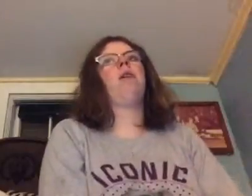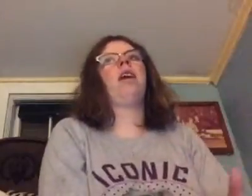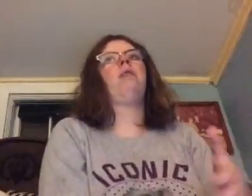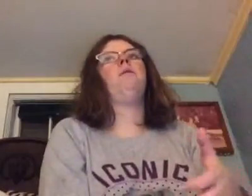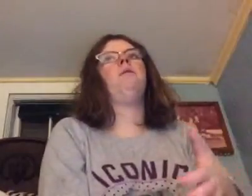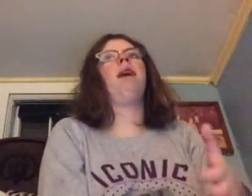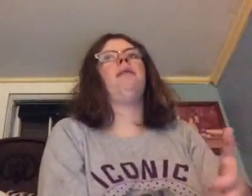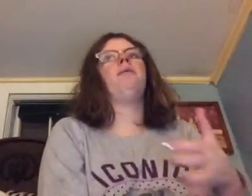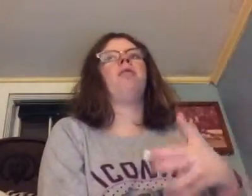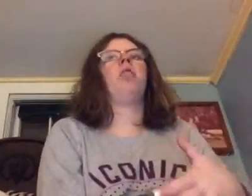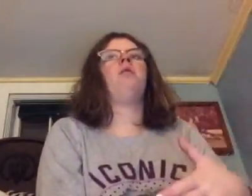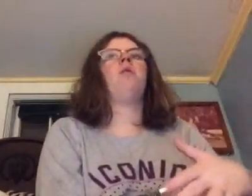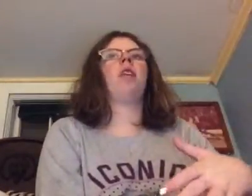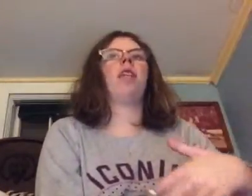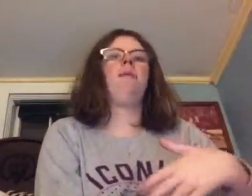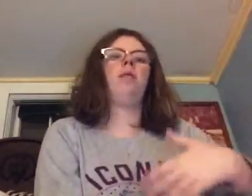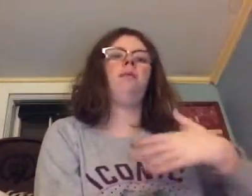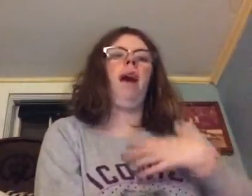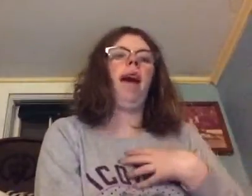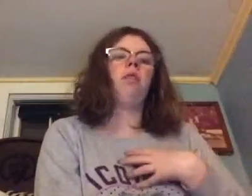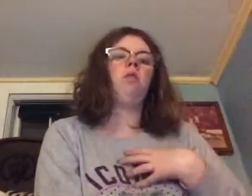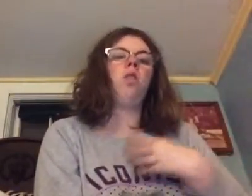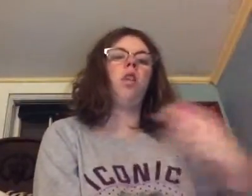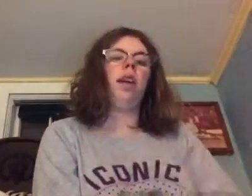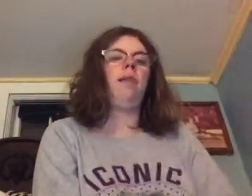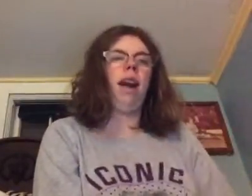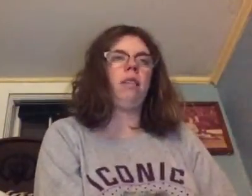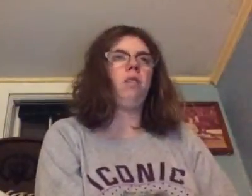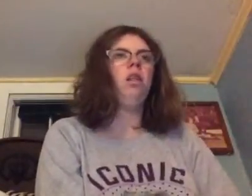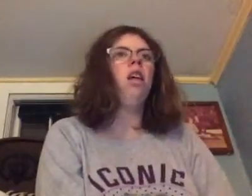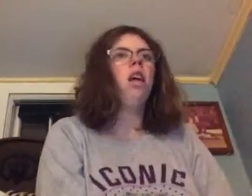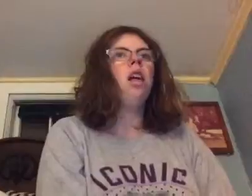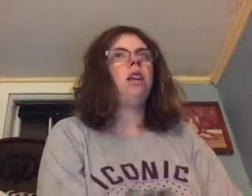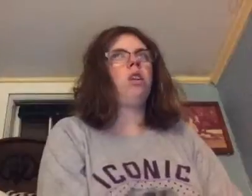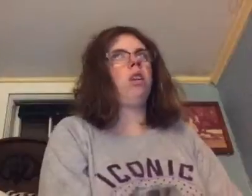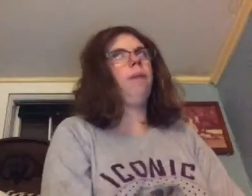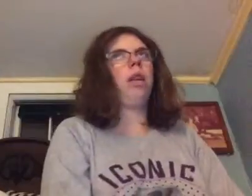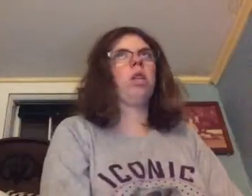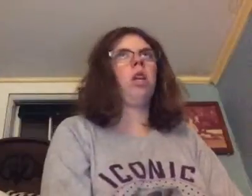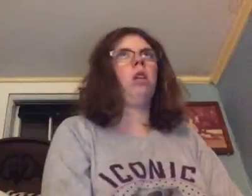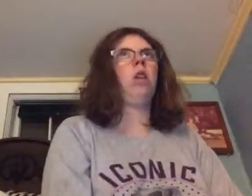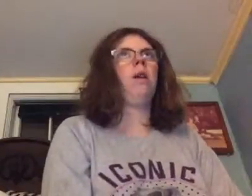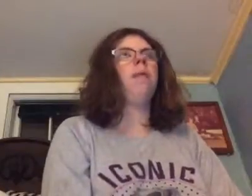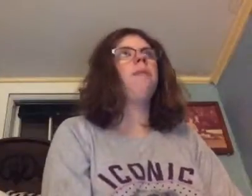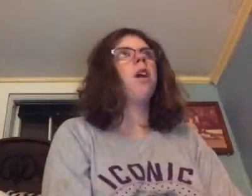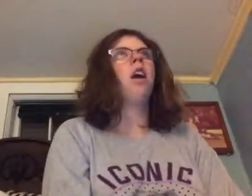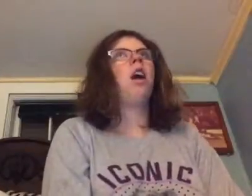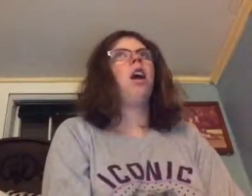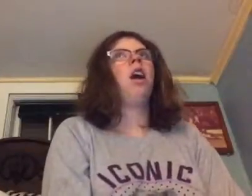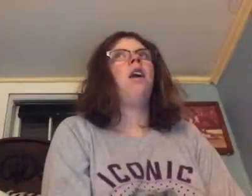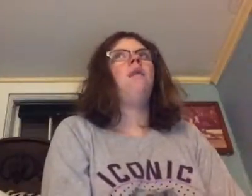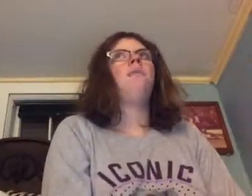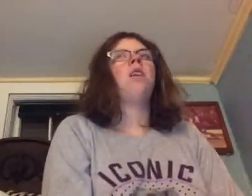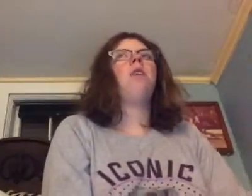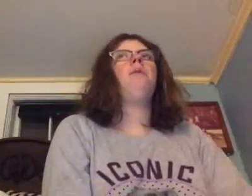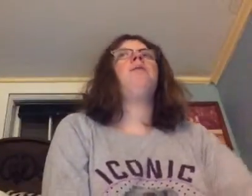grade, I wasn't really sure she was going to come to my high school or the other high school that she could potentially go to, and, you know, we didn't